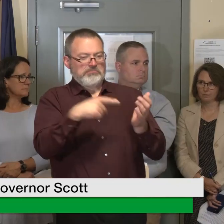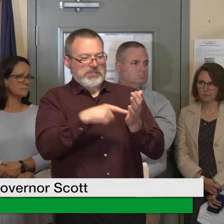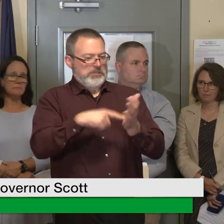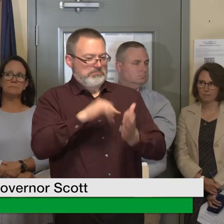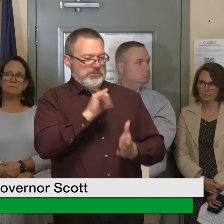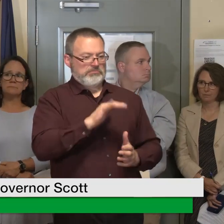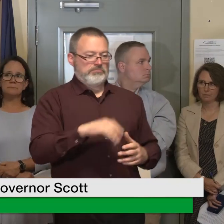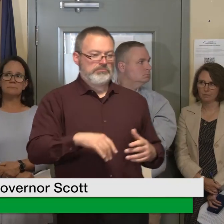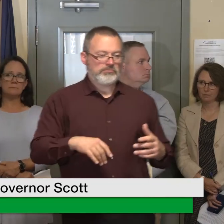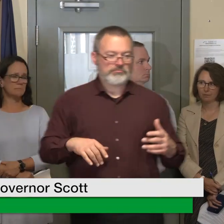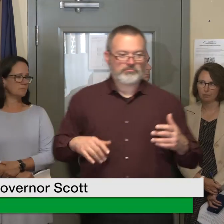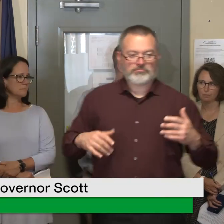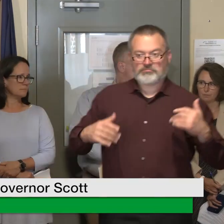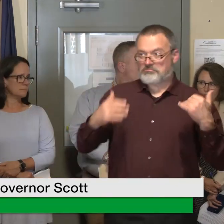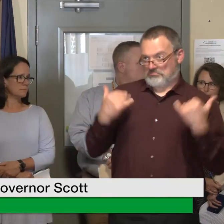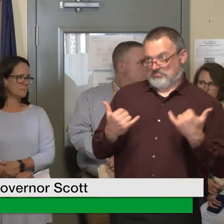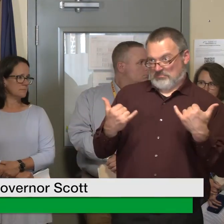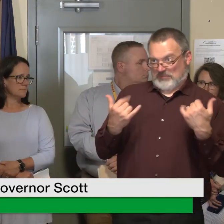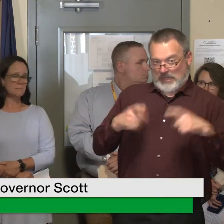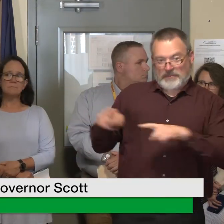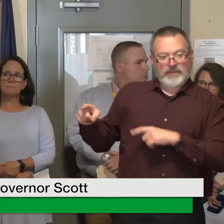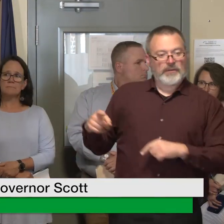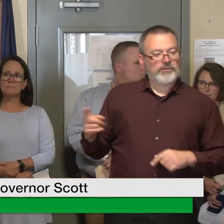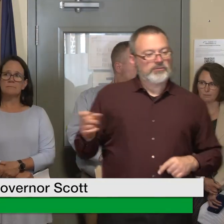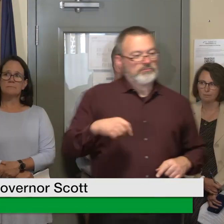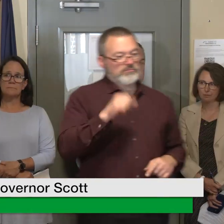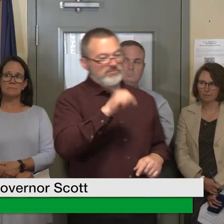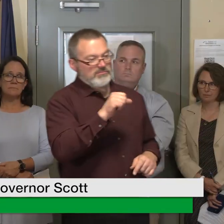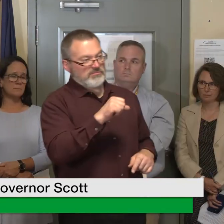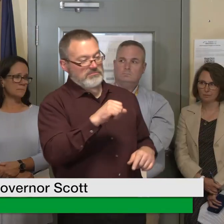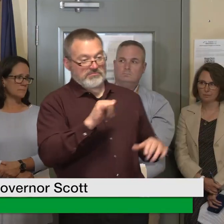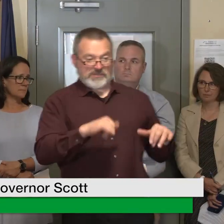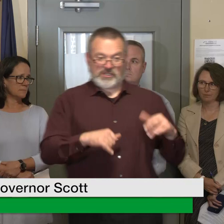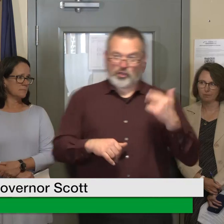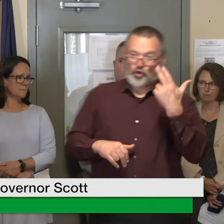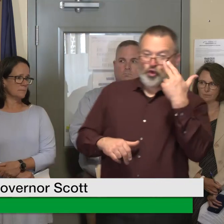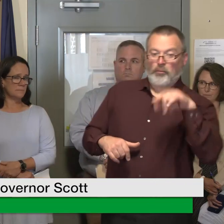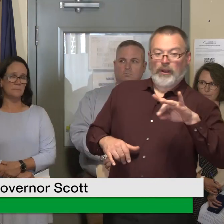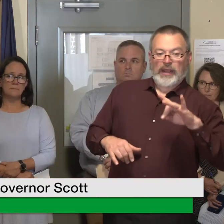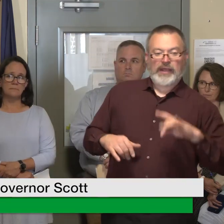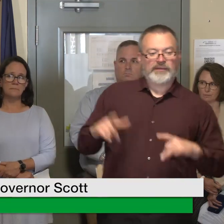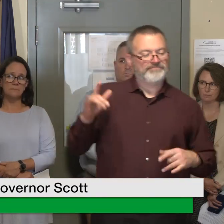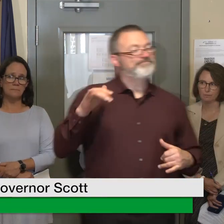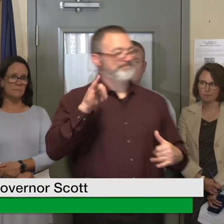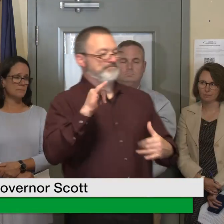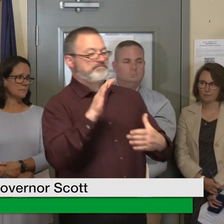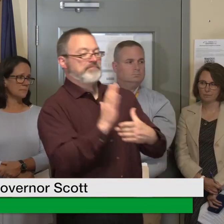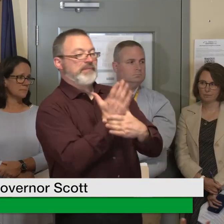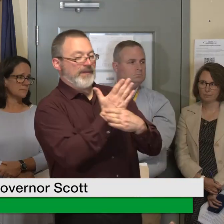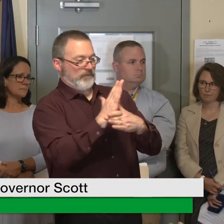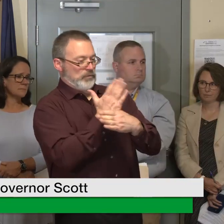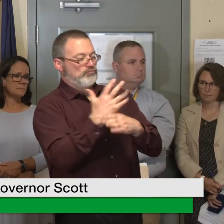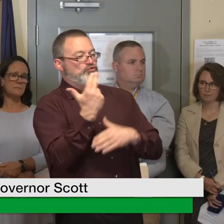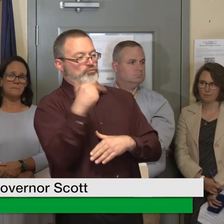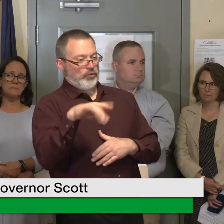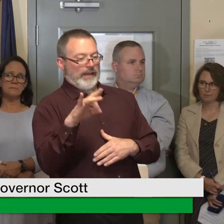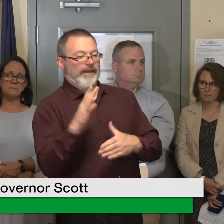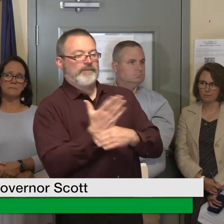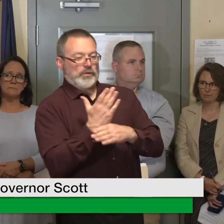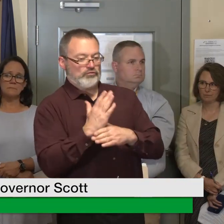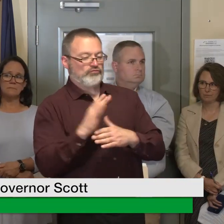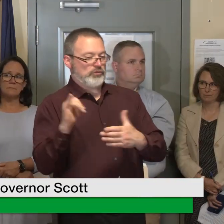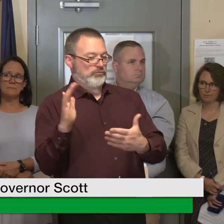I would expect that would be sometime soon. 13.8 is it? That's the average, 13.8% average. Average. It can range